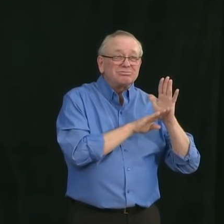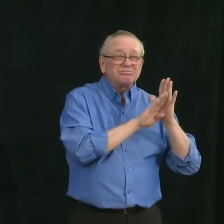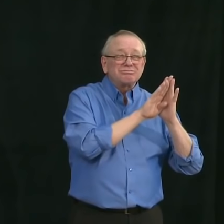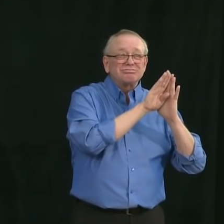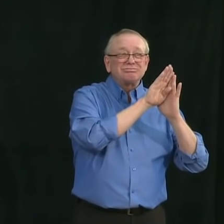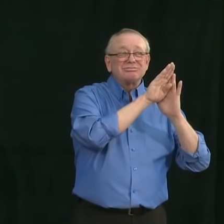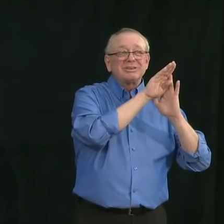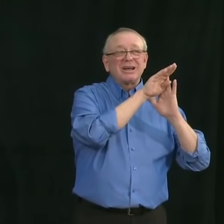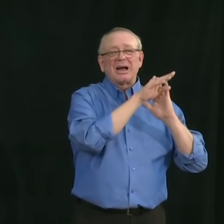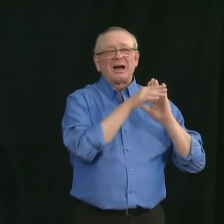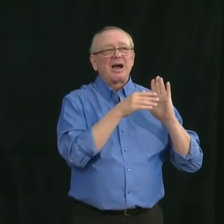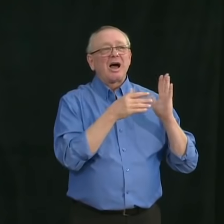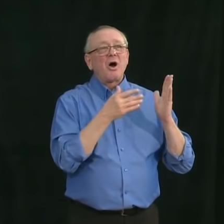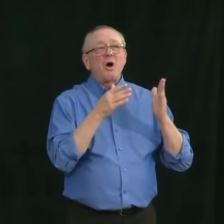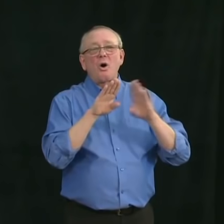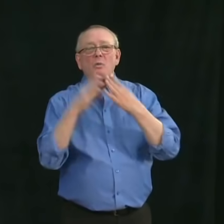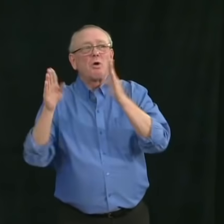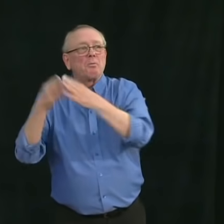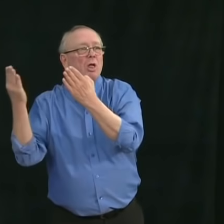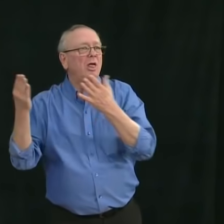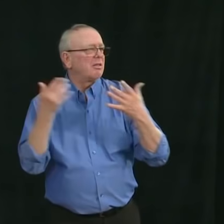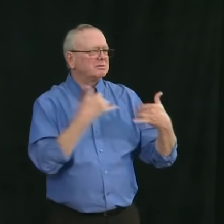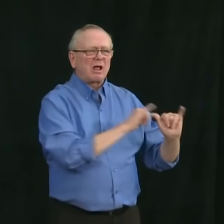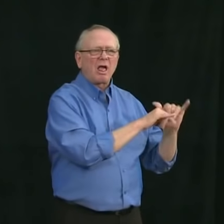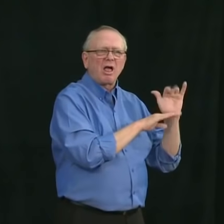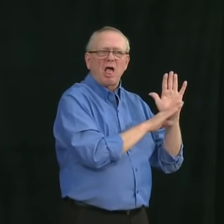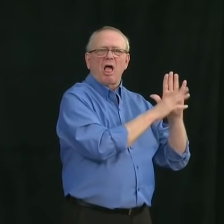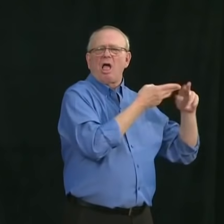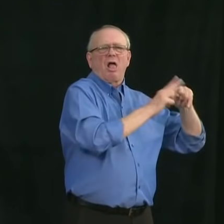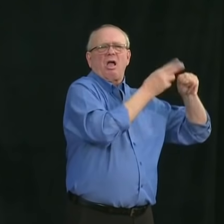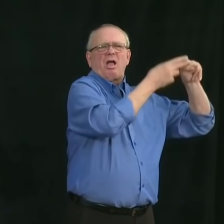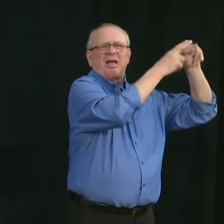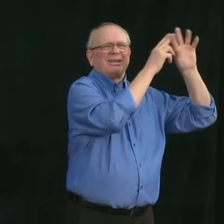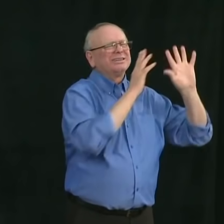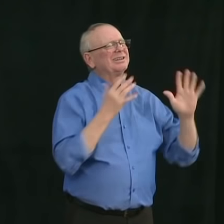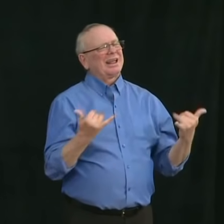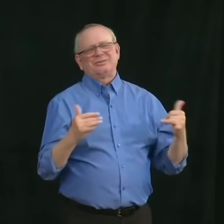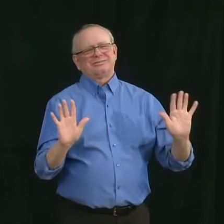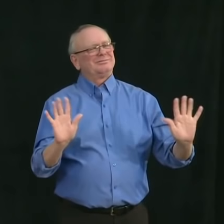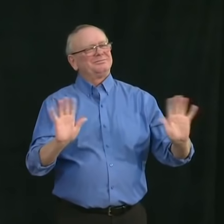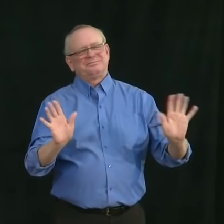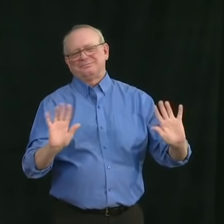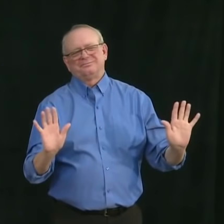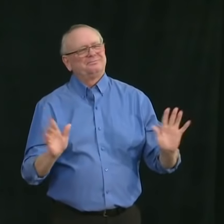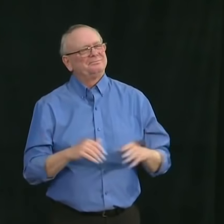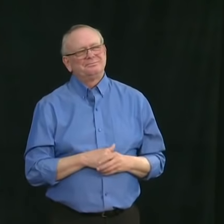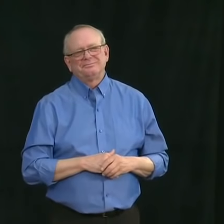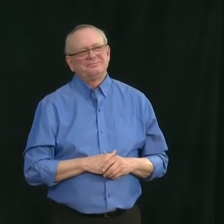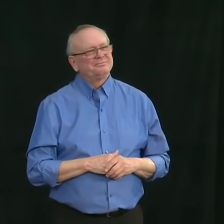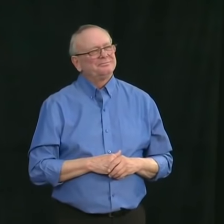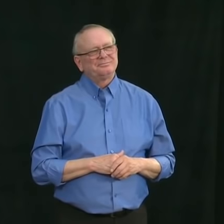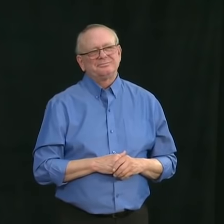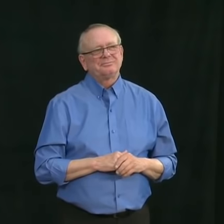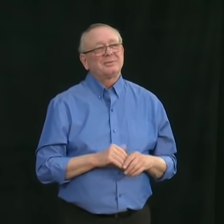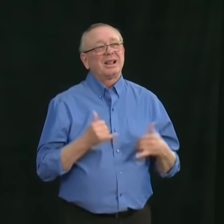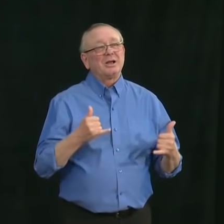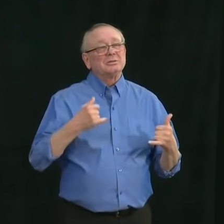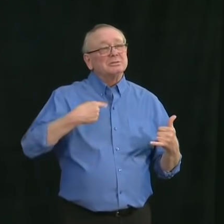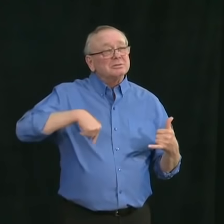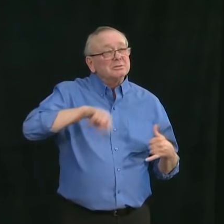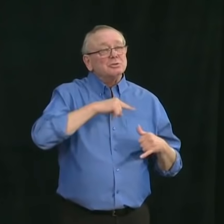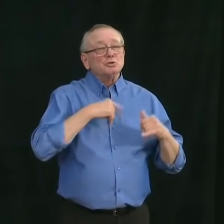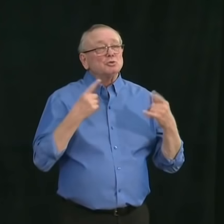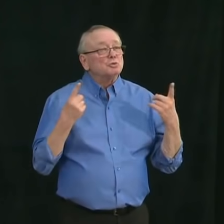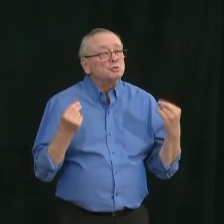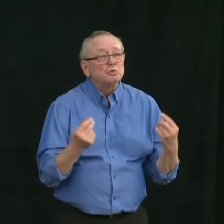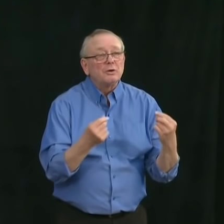reopening because, as I referenced last week, by our actions, we have put a barrier up against sort of the